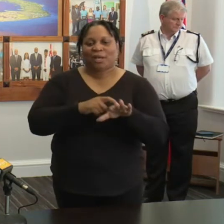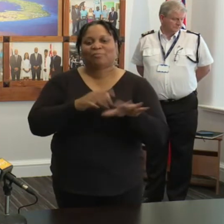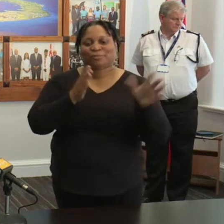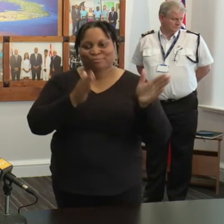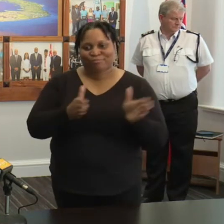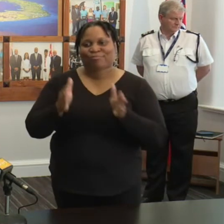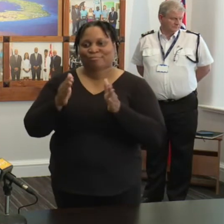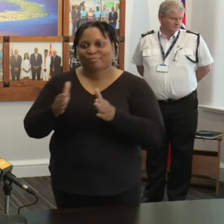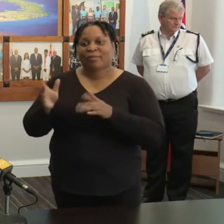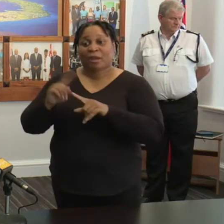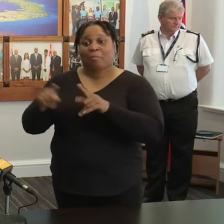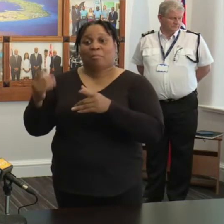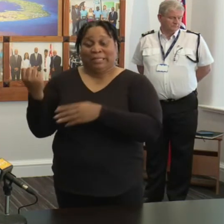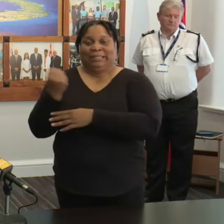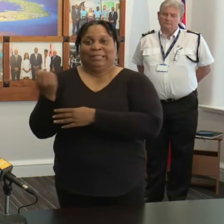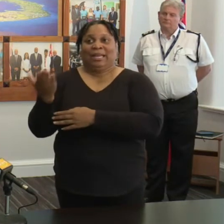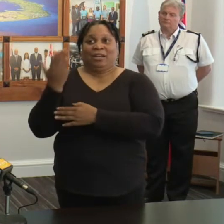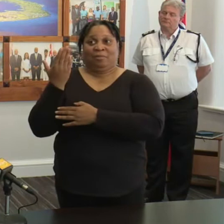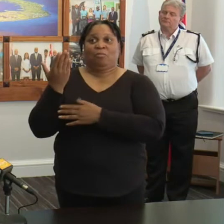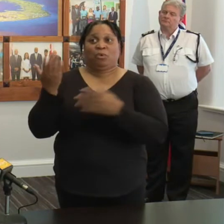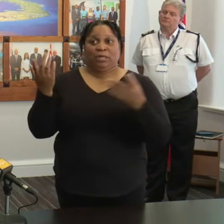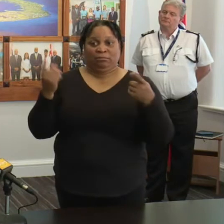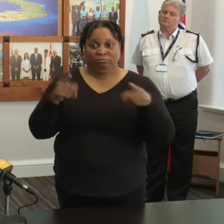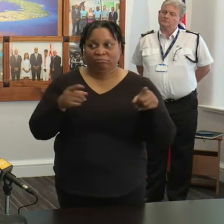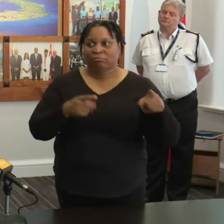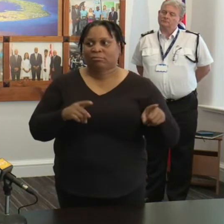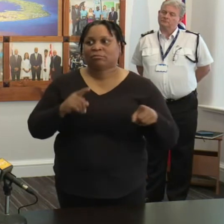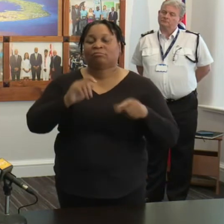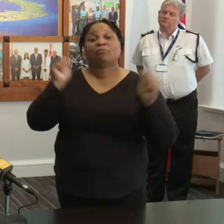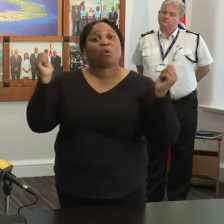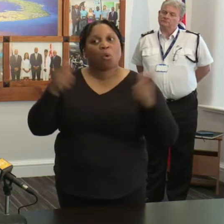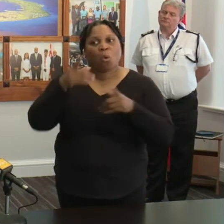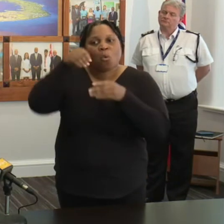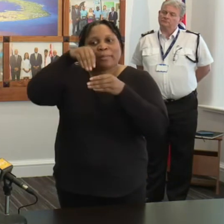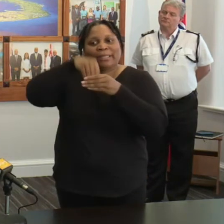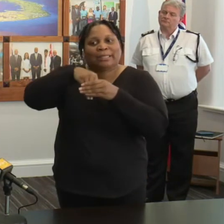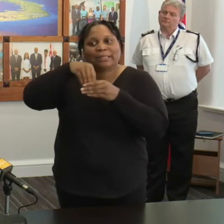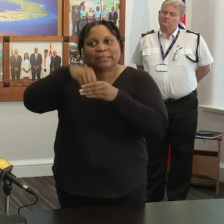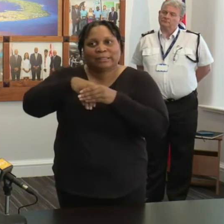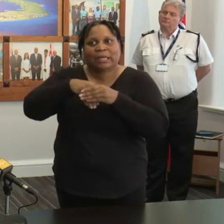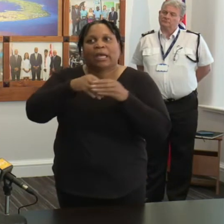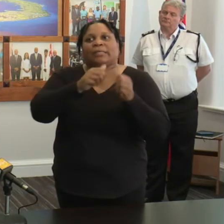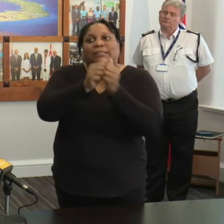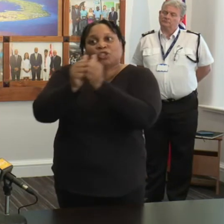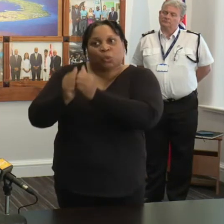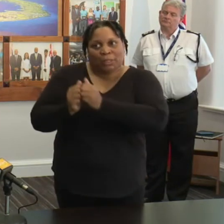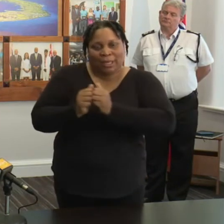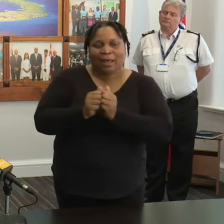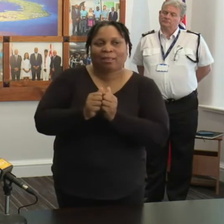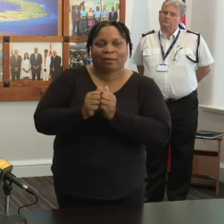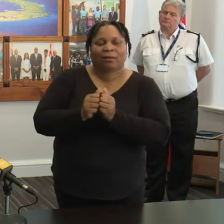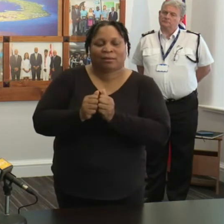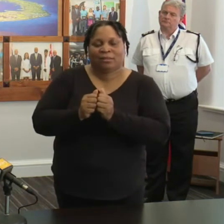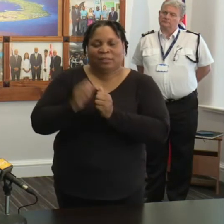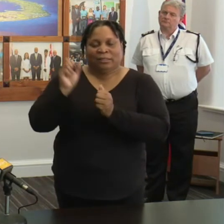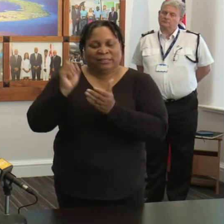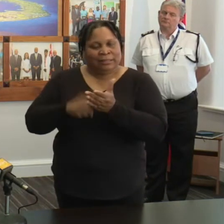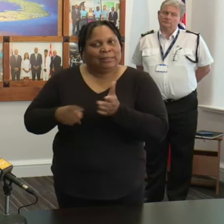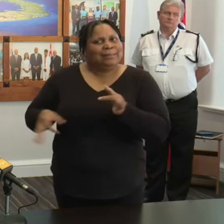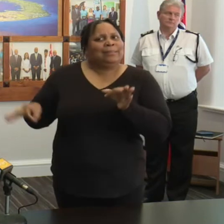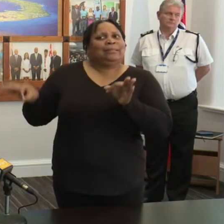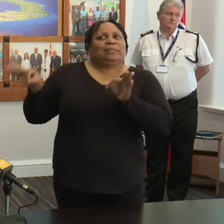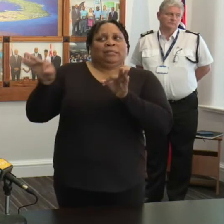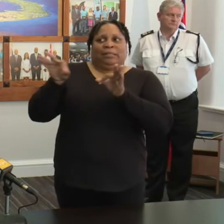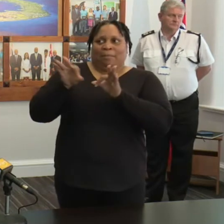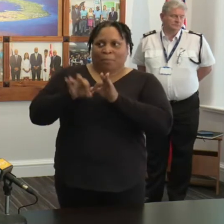But once Saturday morning comes, let us all be inside of this together. It is incredibly important.